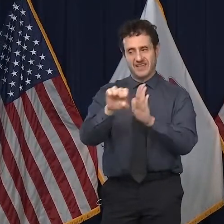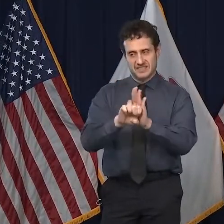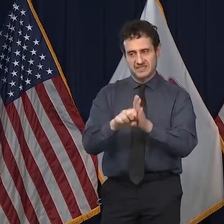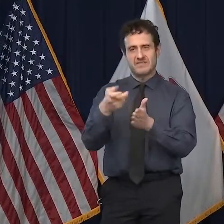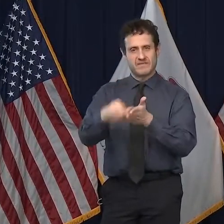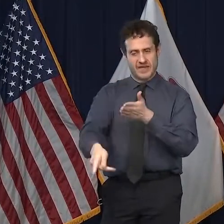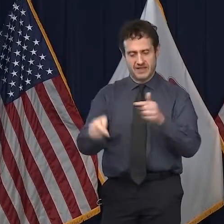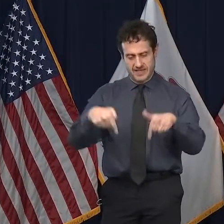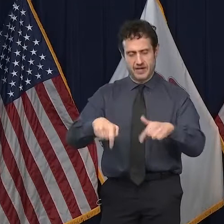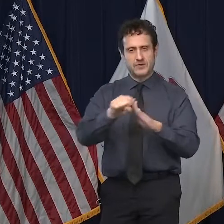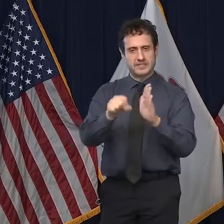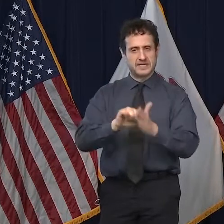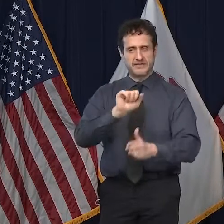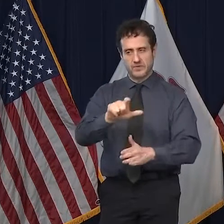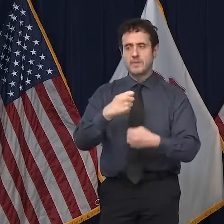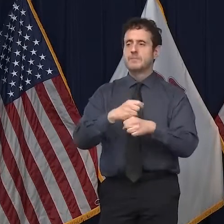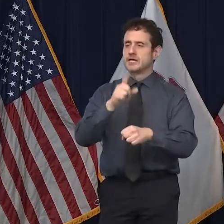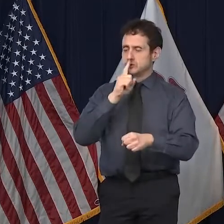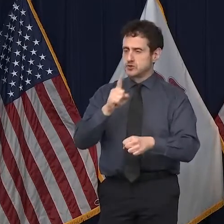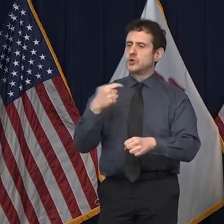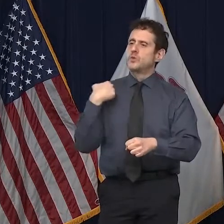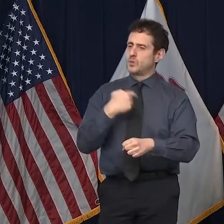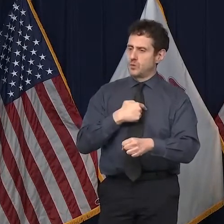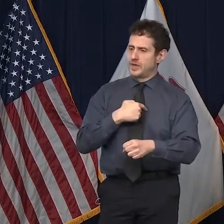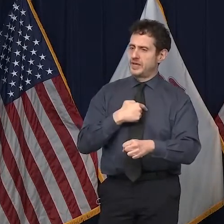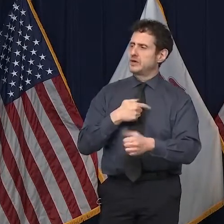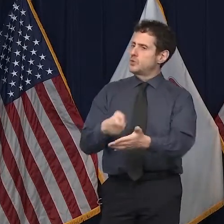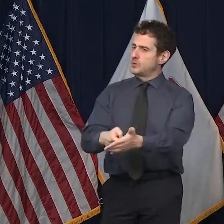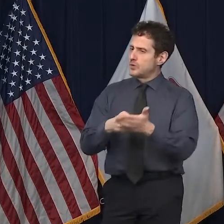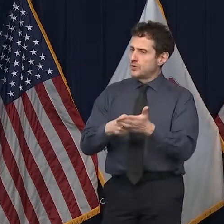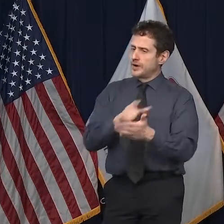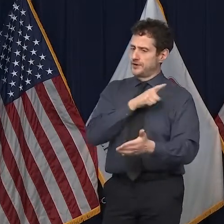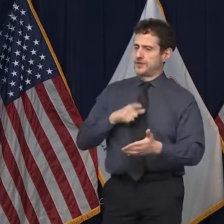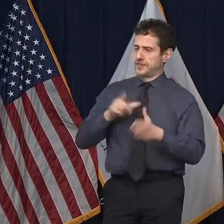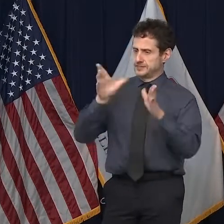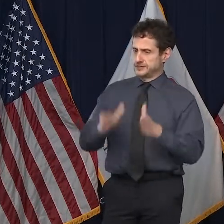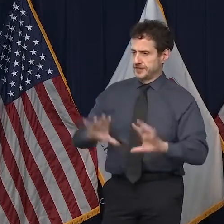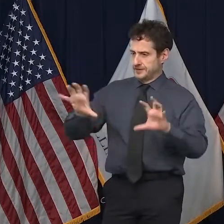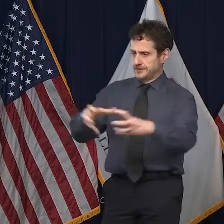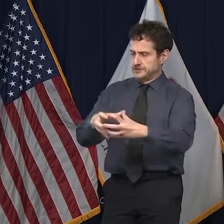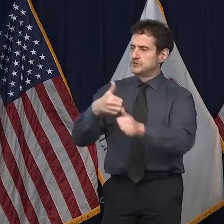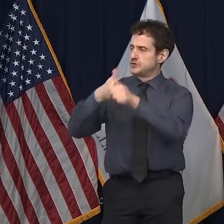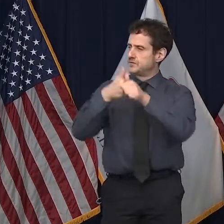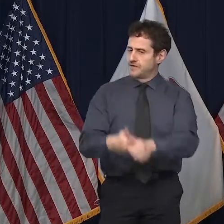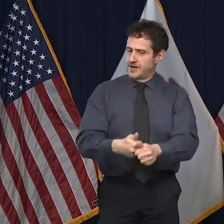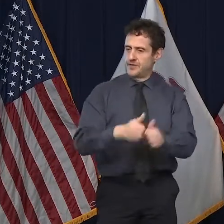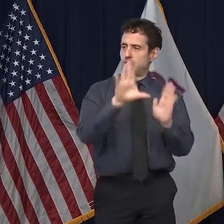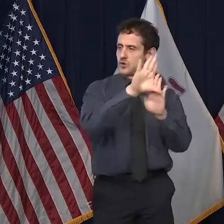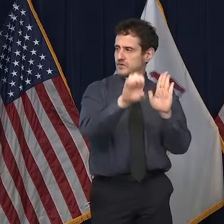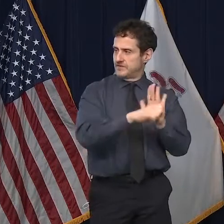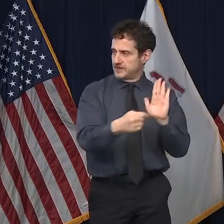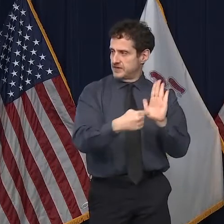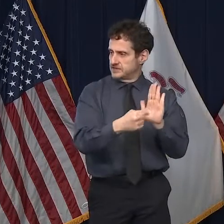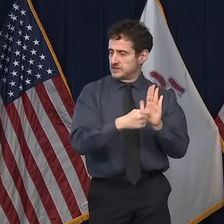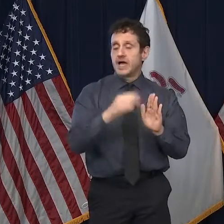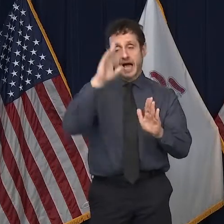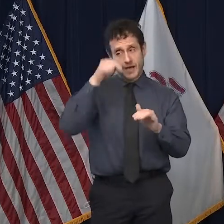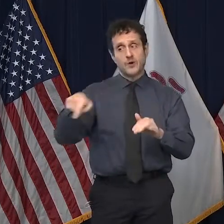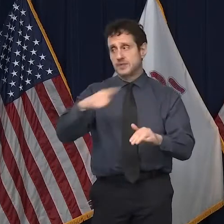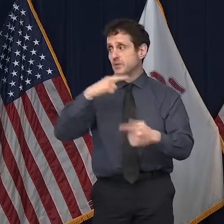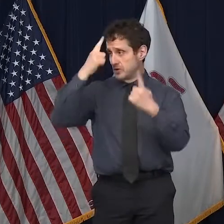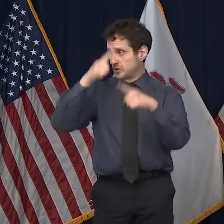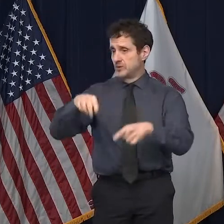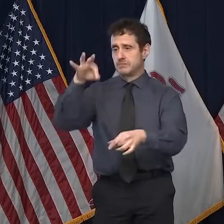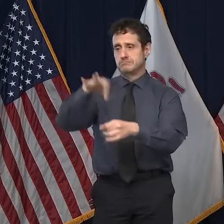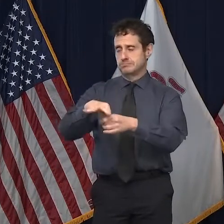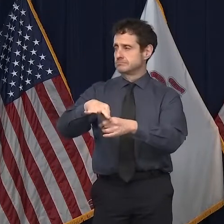making sure that we have an ethics package that will really reform state government, and I'm hoping that the legislature will take that up. I know that there are quite a